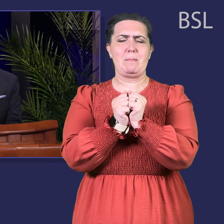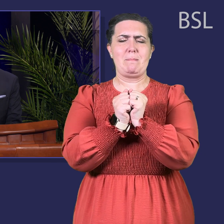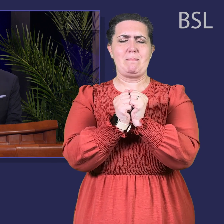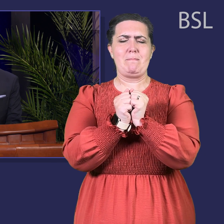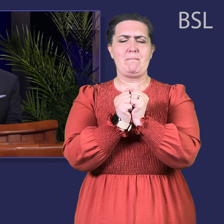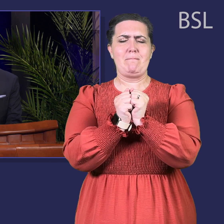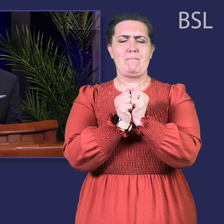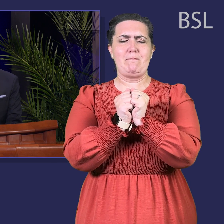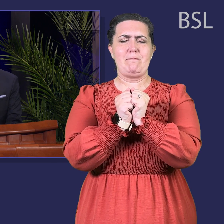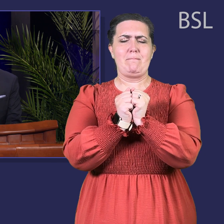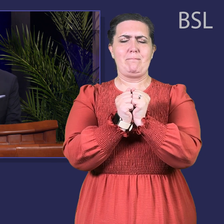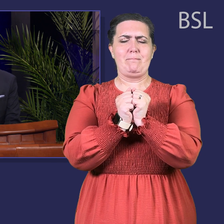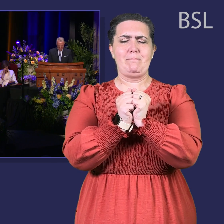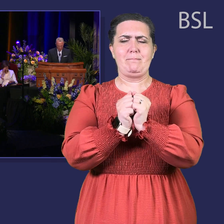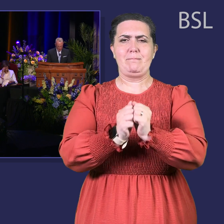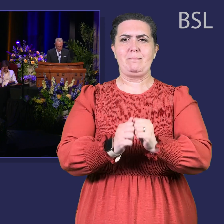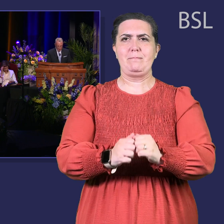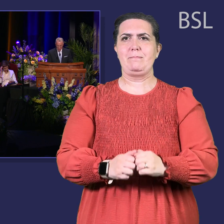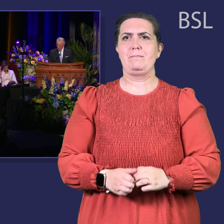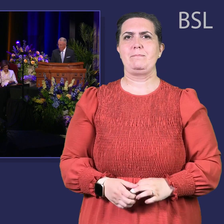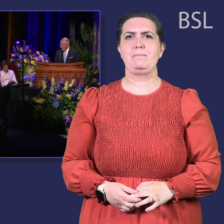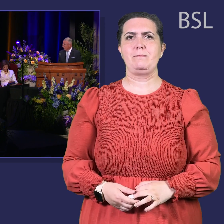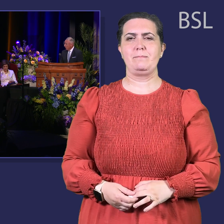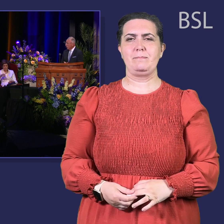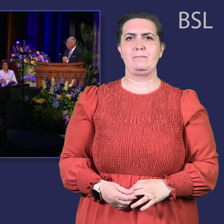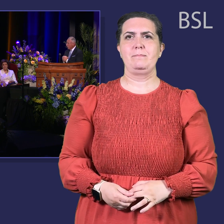Christ. Amen.